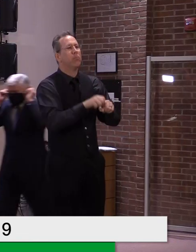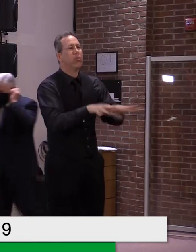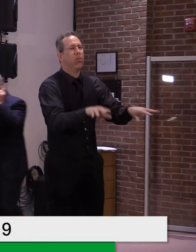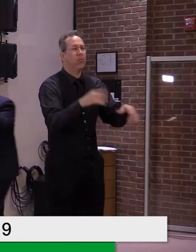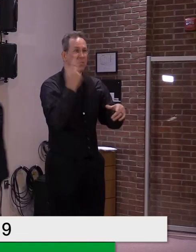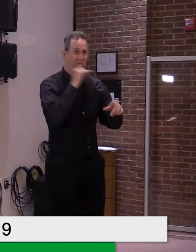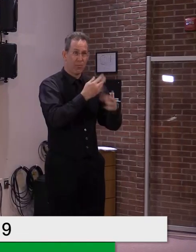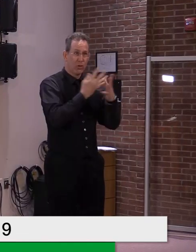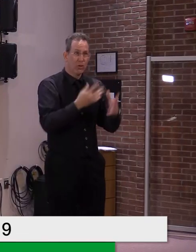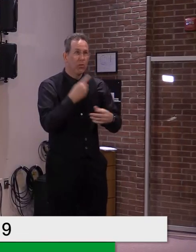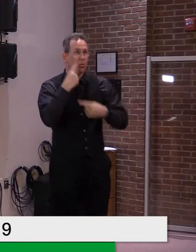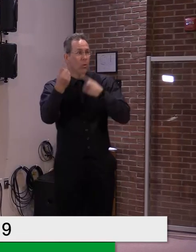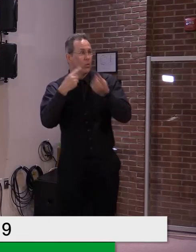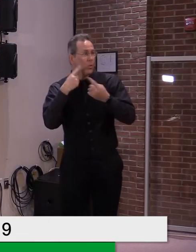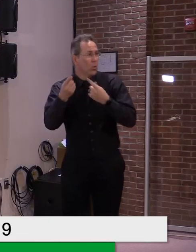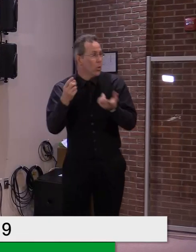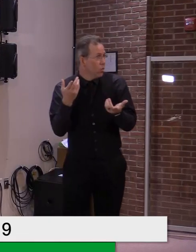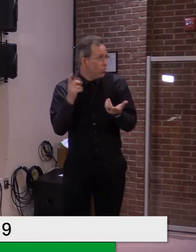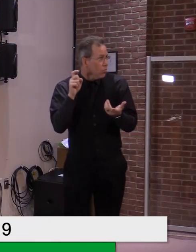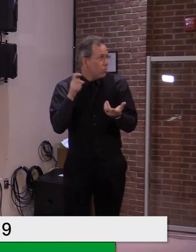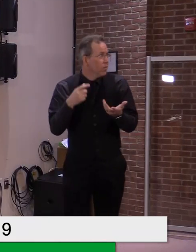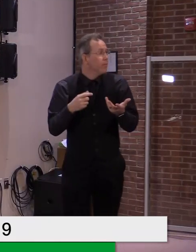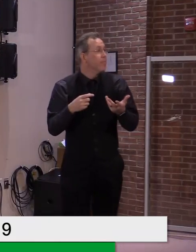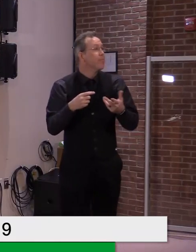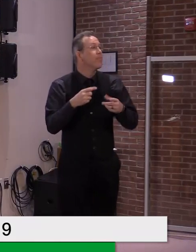Secretary Smith.